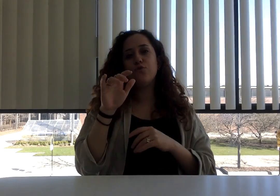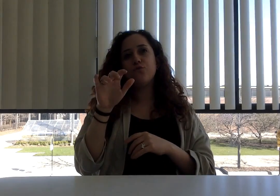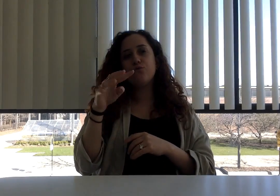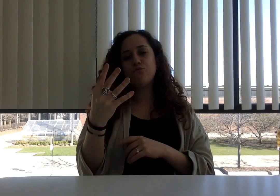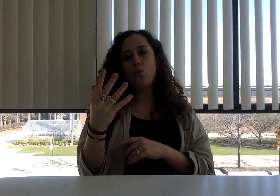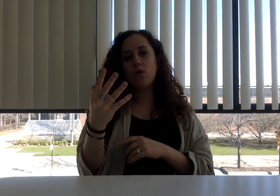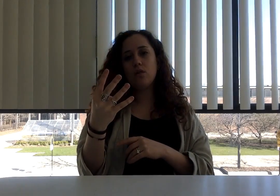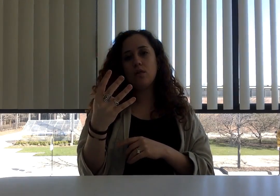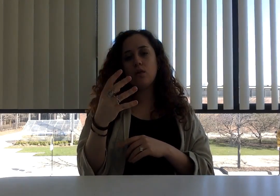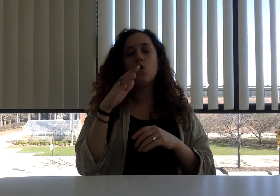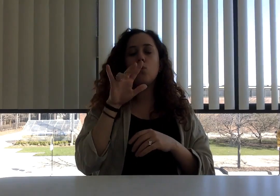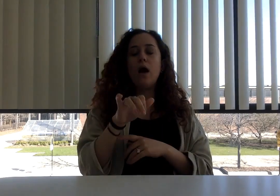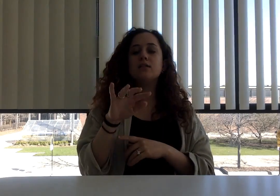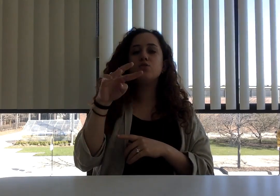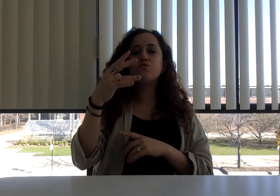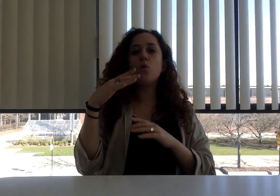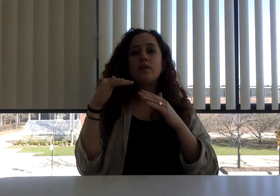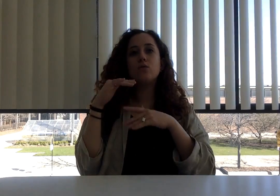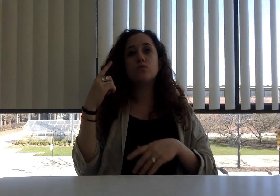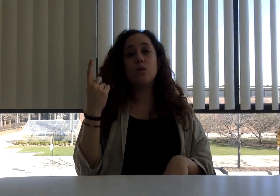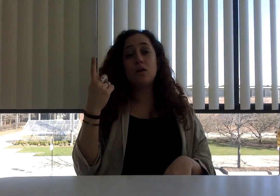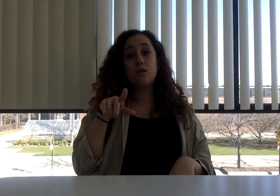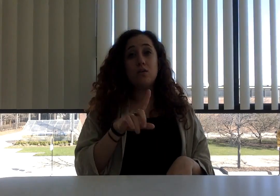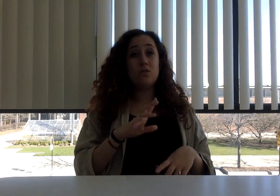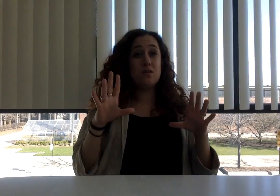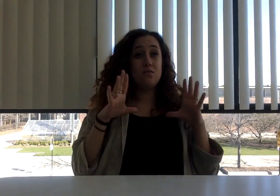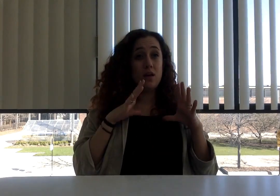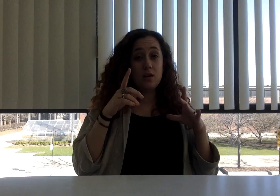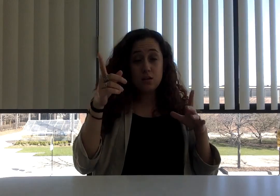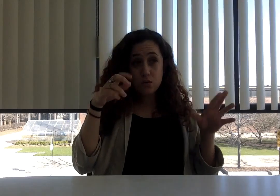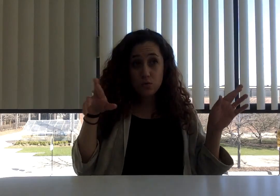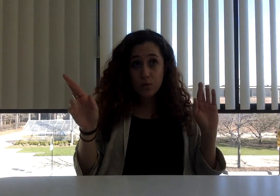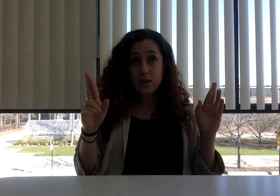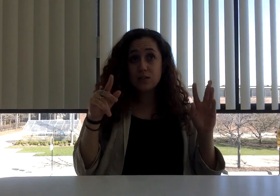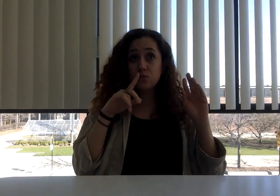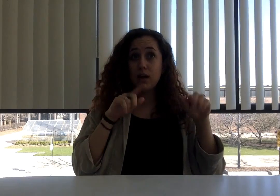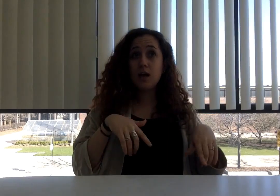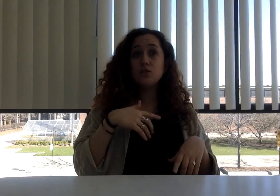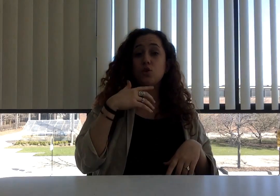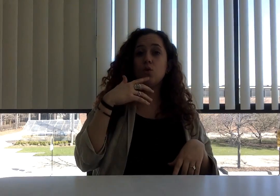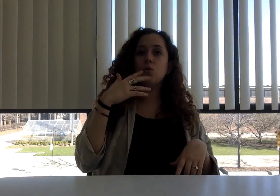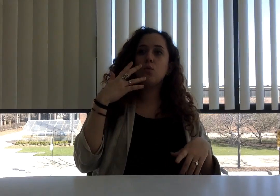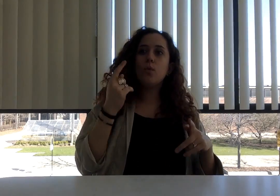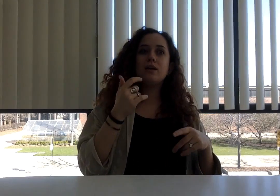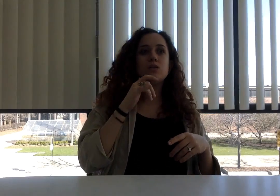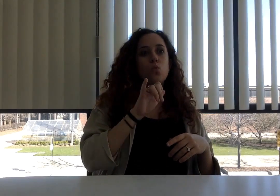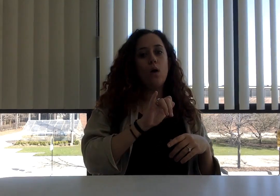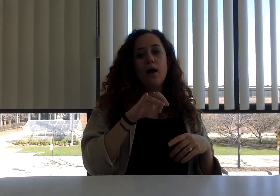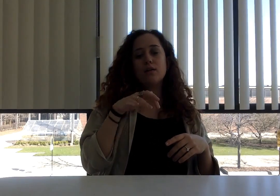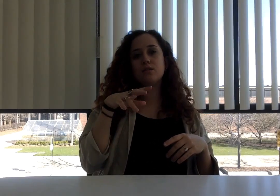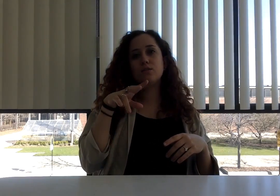up, so make sure you guys are ready to answer what is I to the 27th power. Mr. Quinn, Yes. I have a